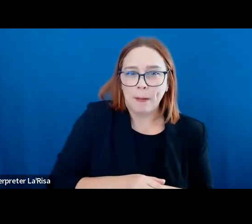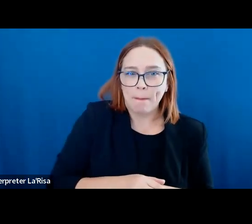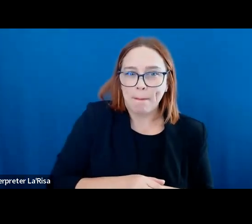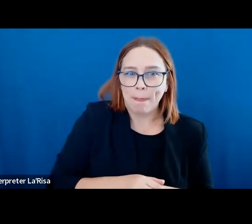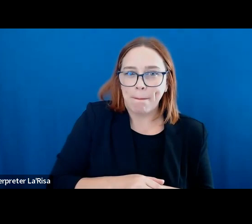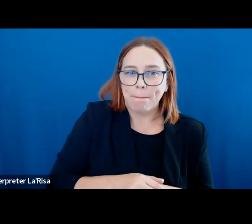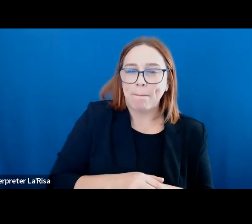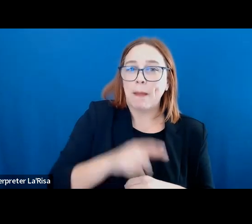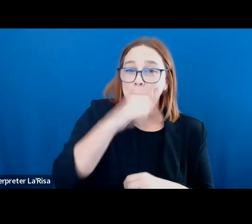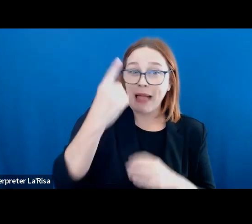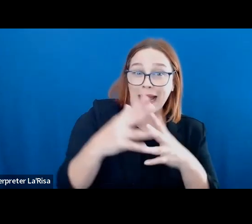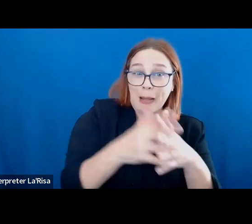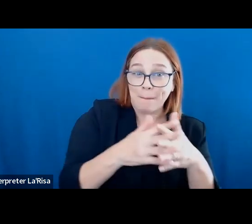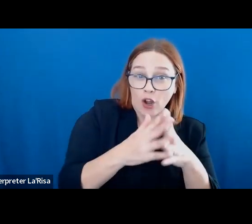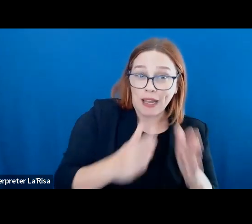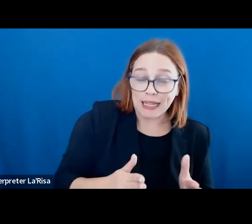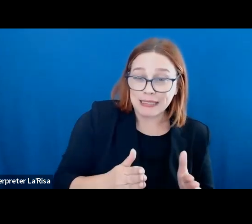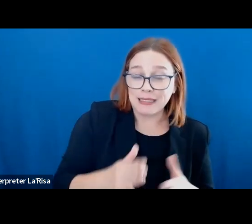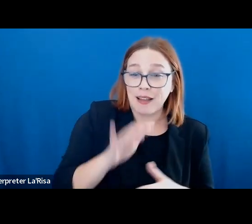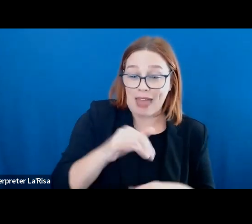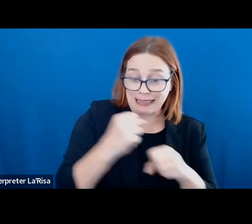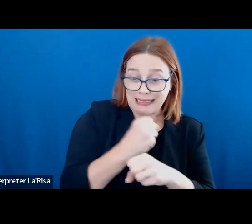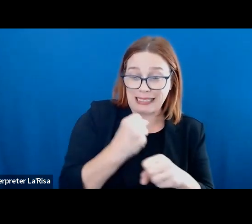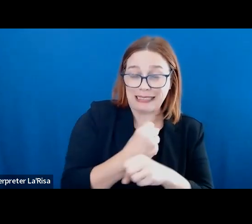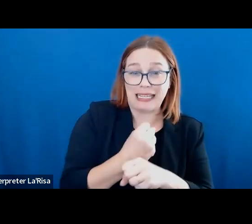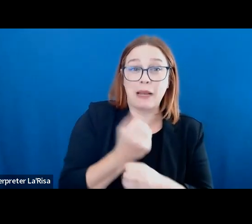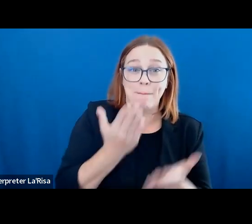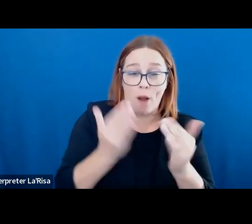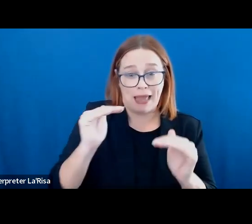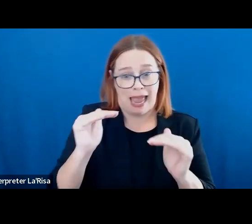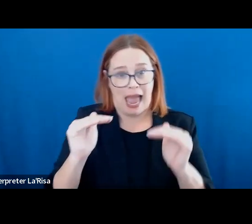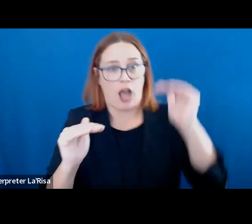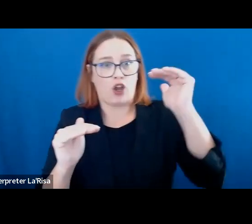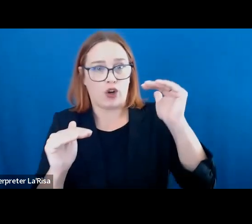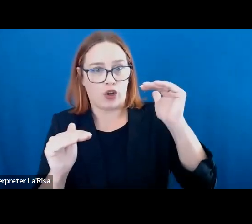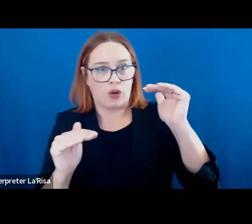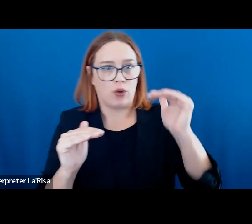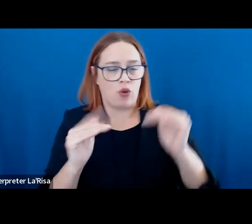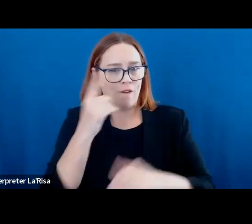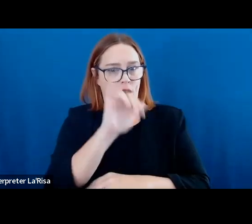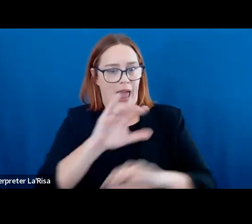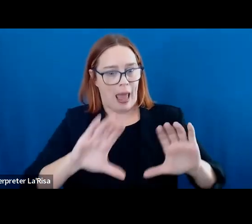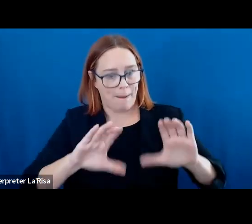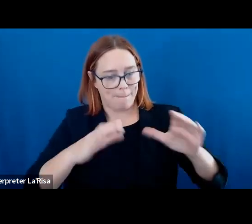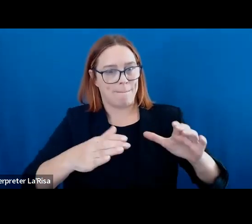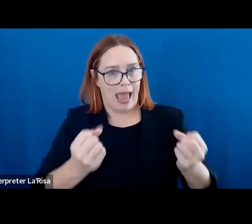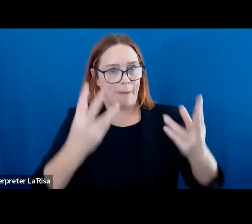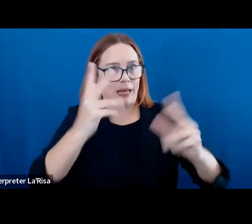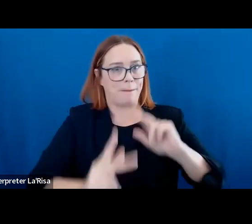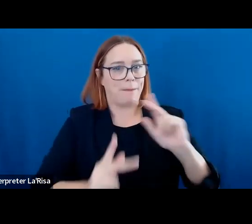the amount of people. And when we include all people that are not just Caucasian or white,